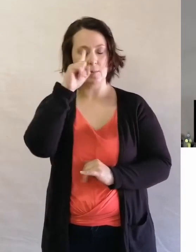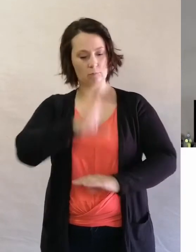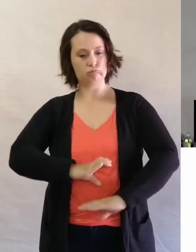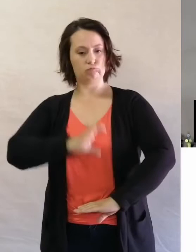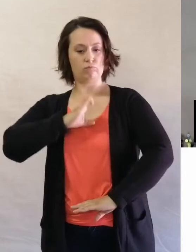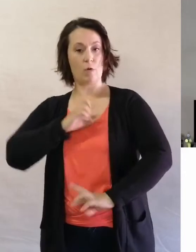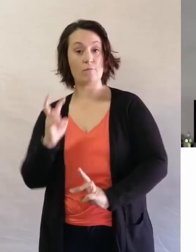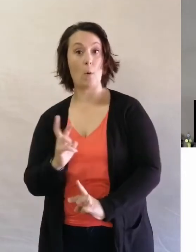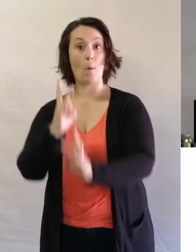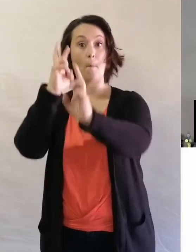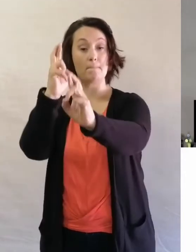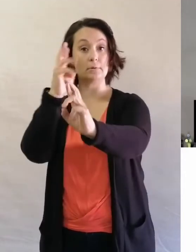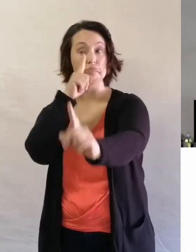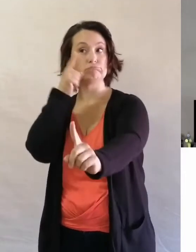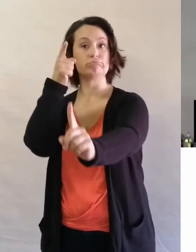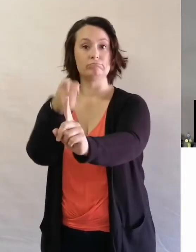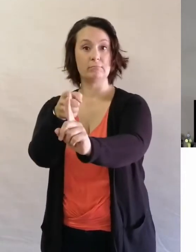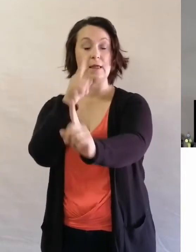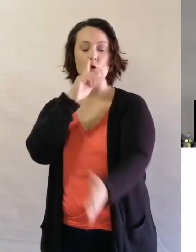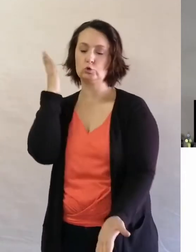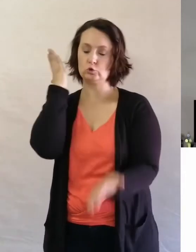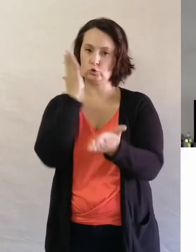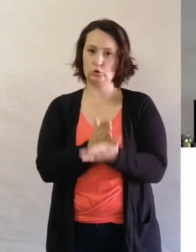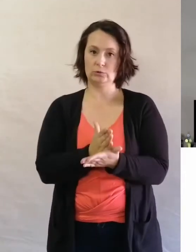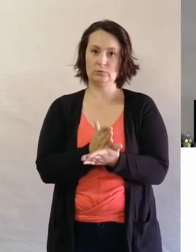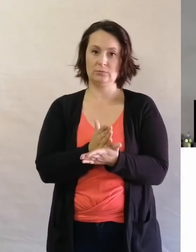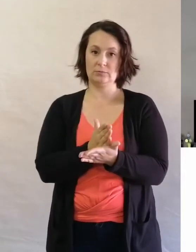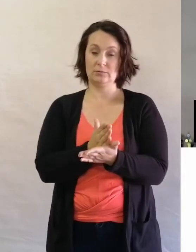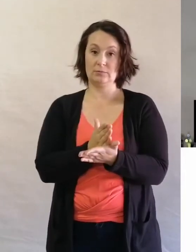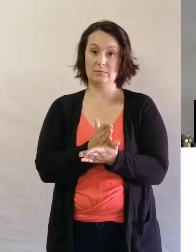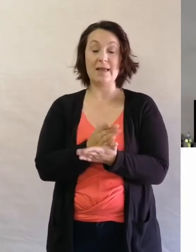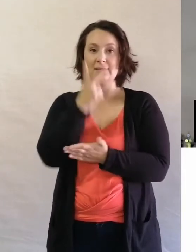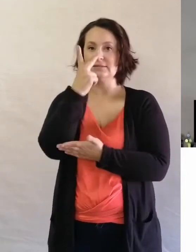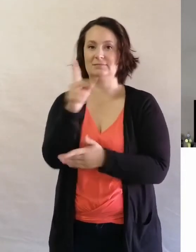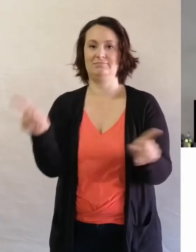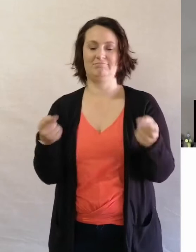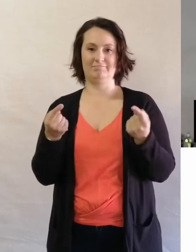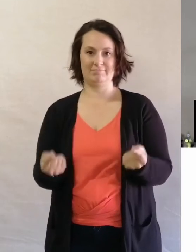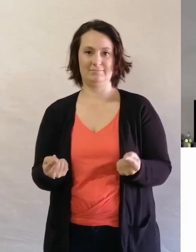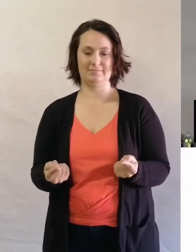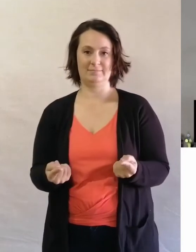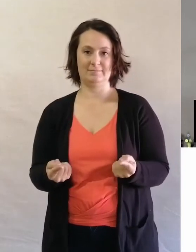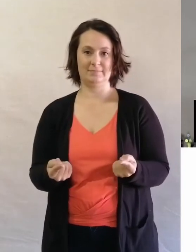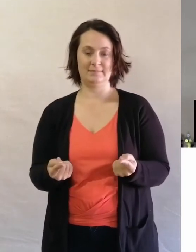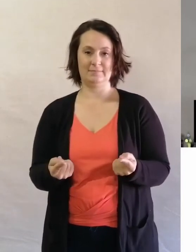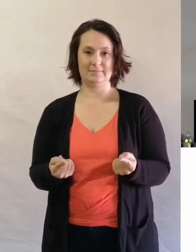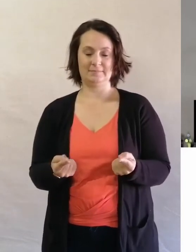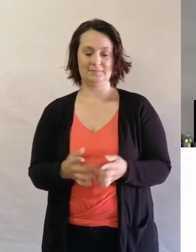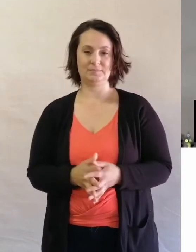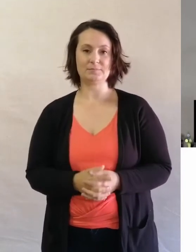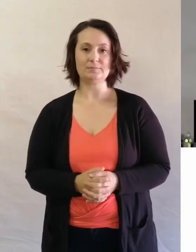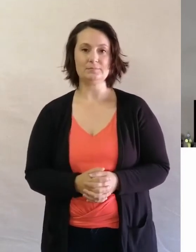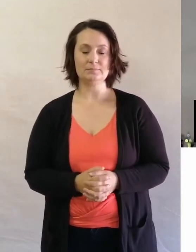for and the assurance of what we do not see. So in other words, and he